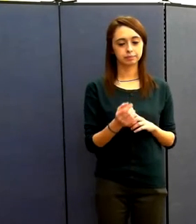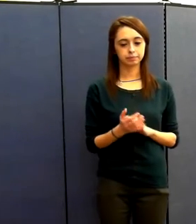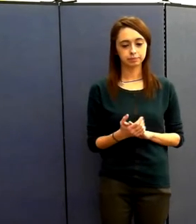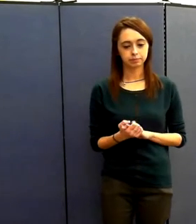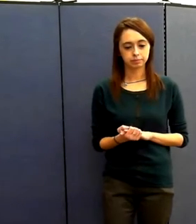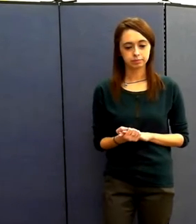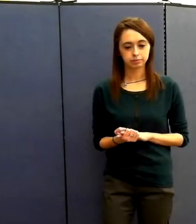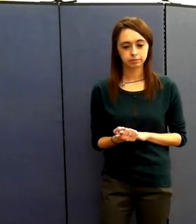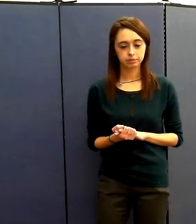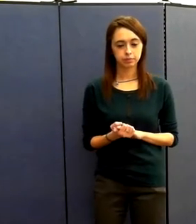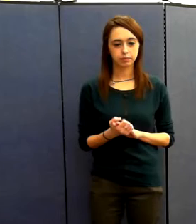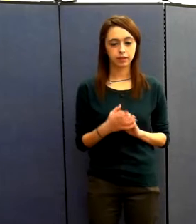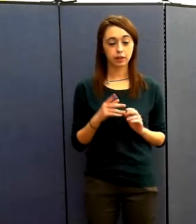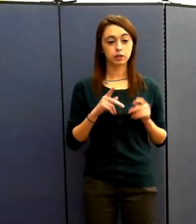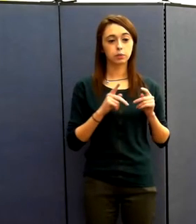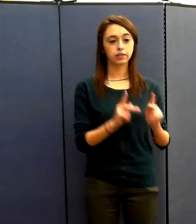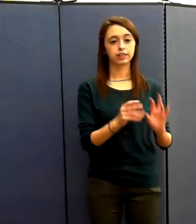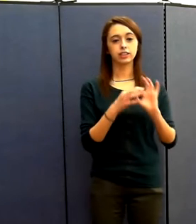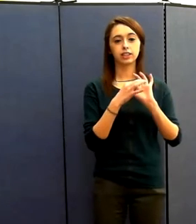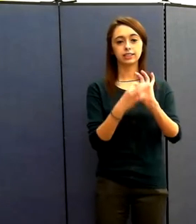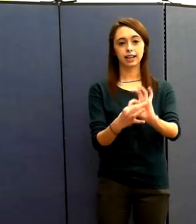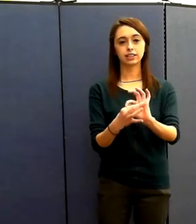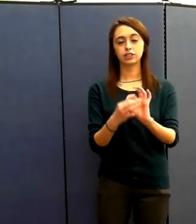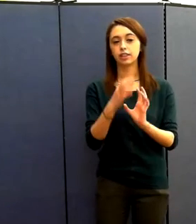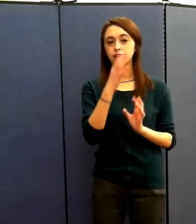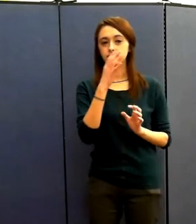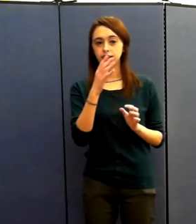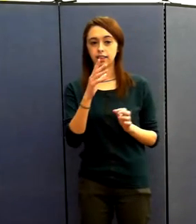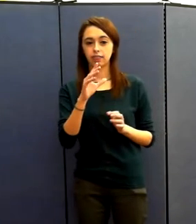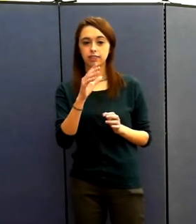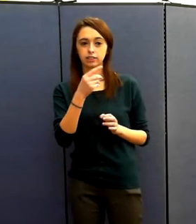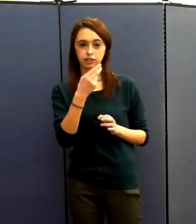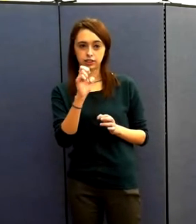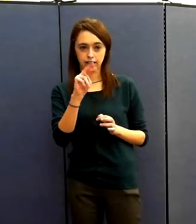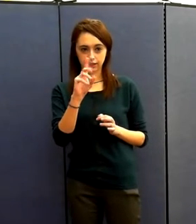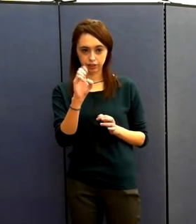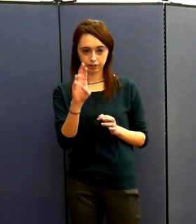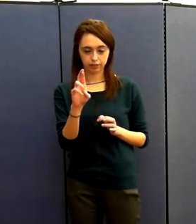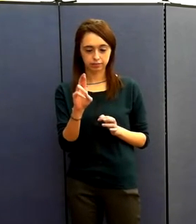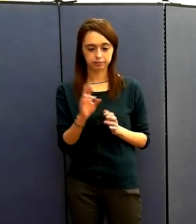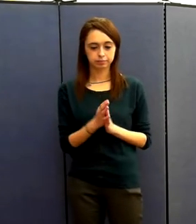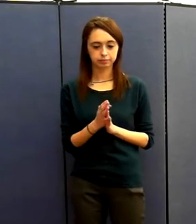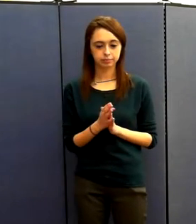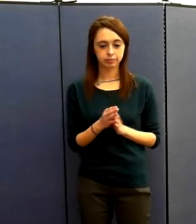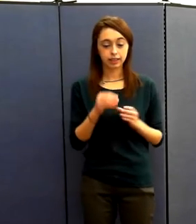and expressing in a certain way, but I feel like within a lot of queer communities,